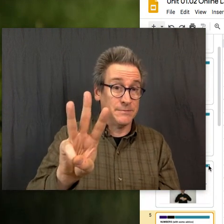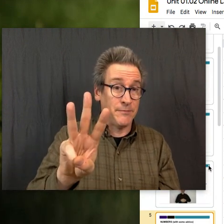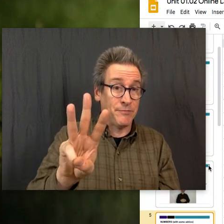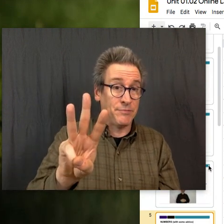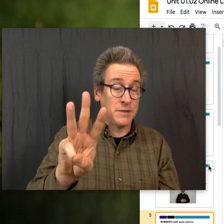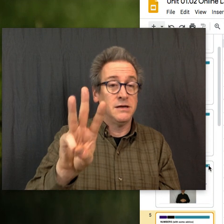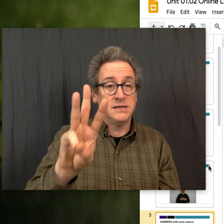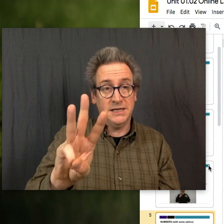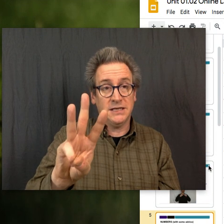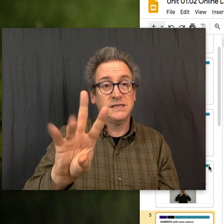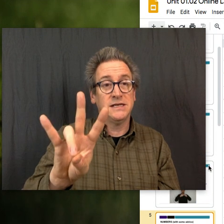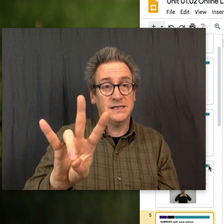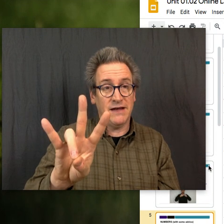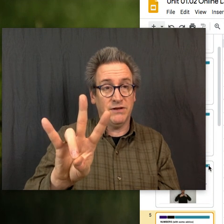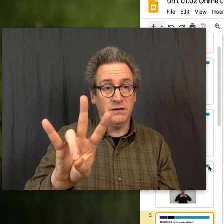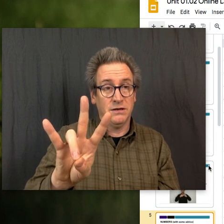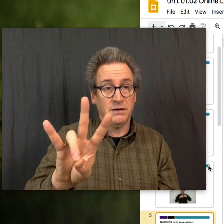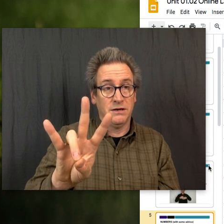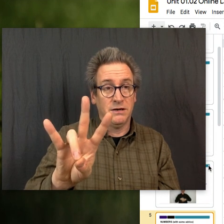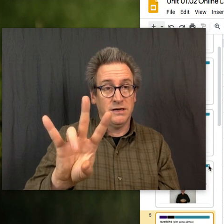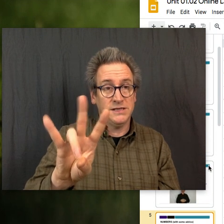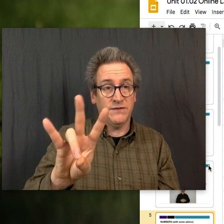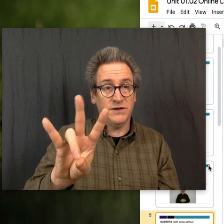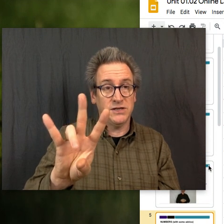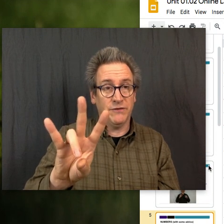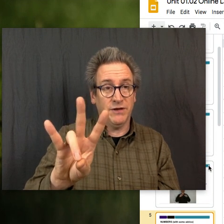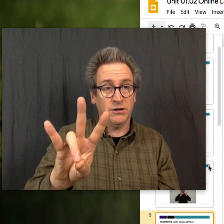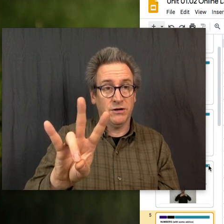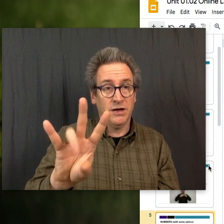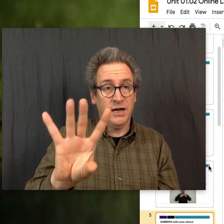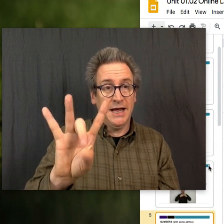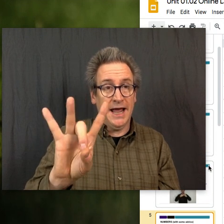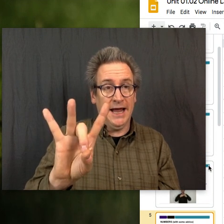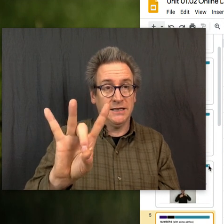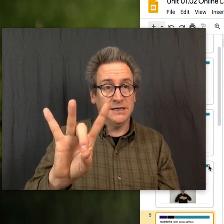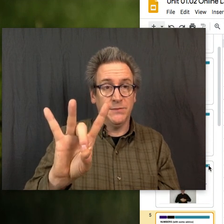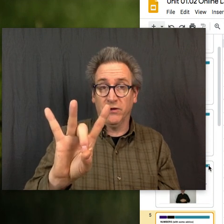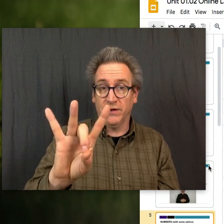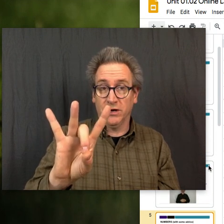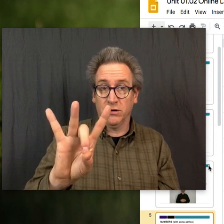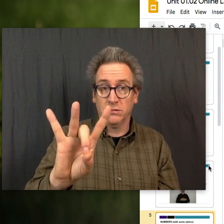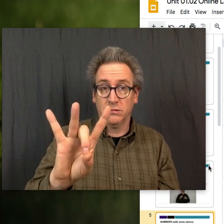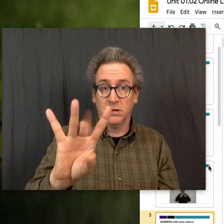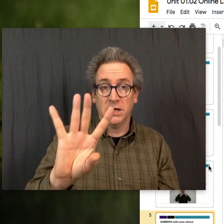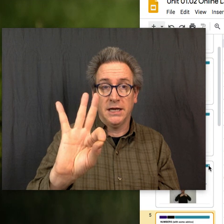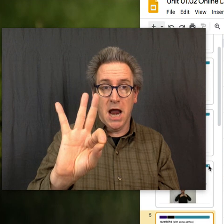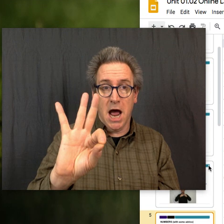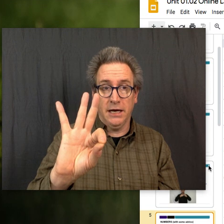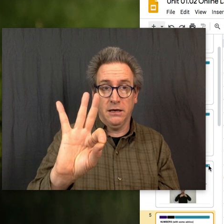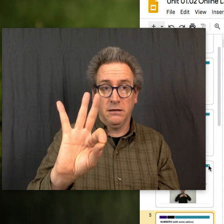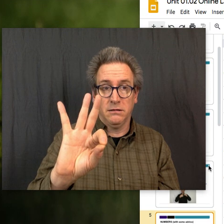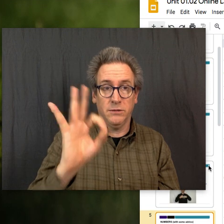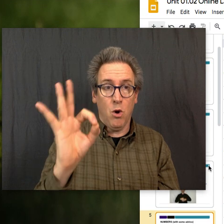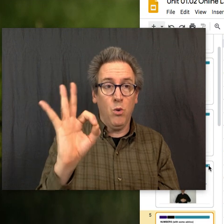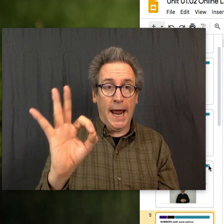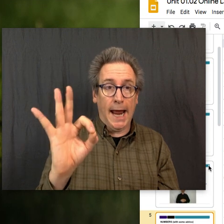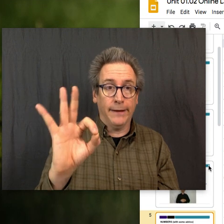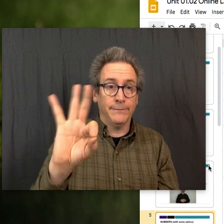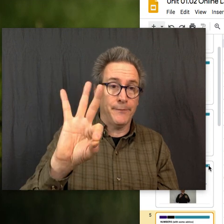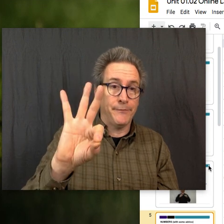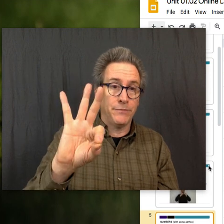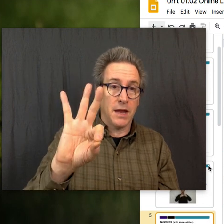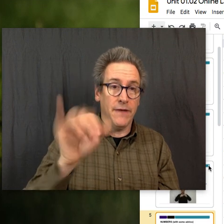6. 6, 7. 7 is the ring finger. 8 is the middle finger. 9,